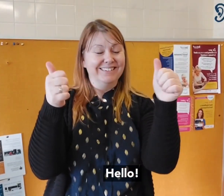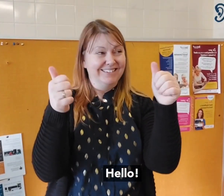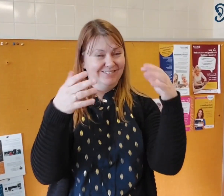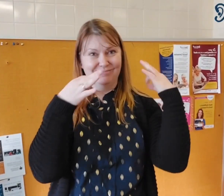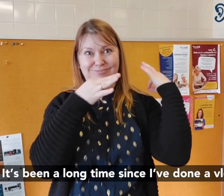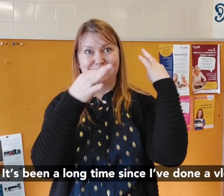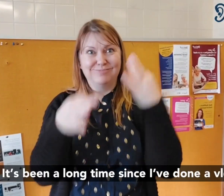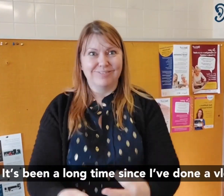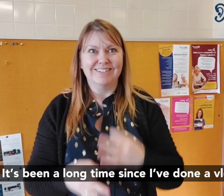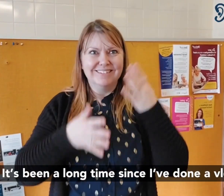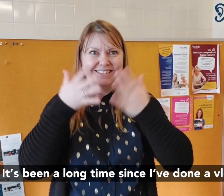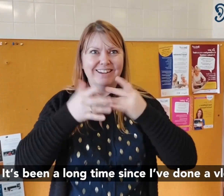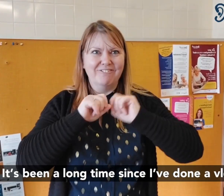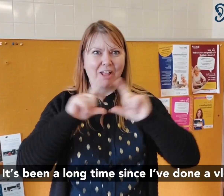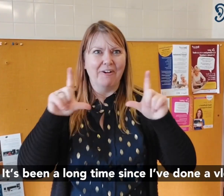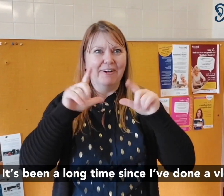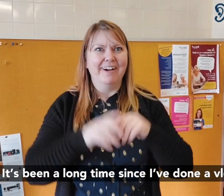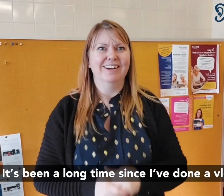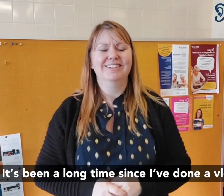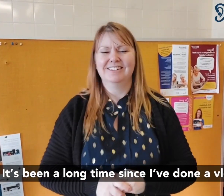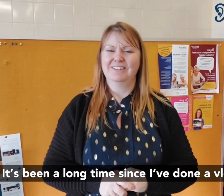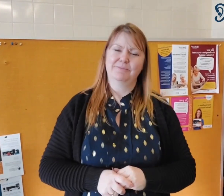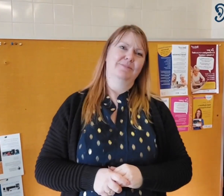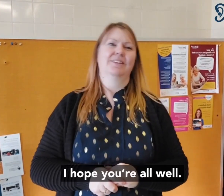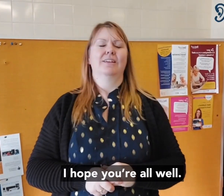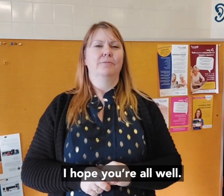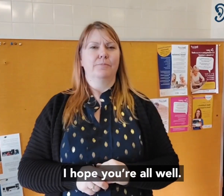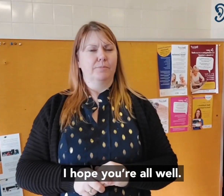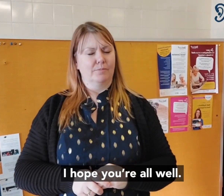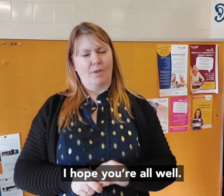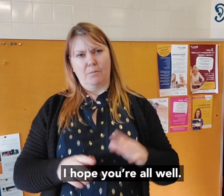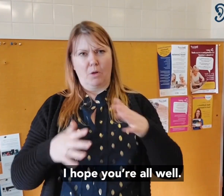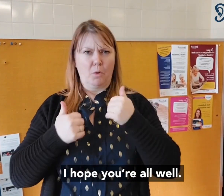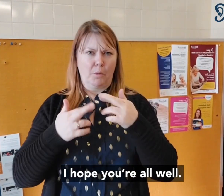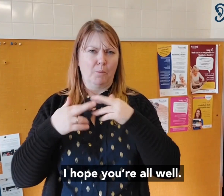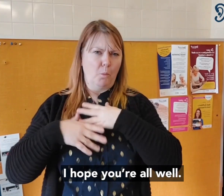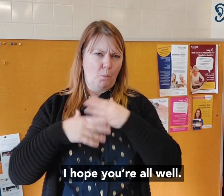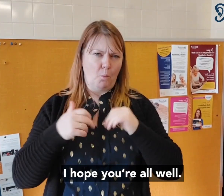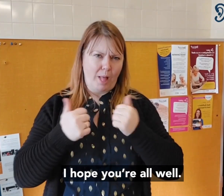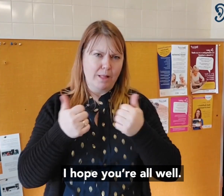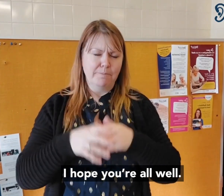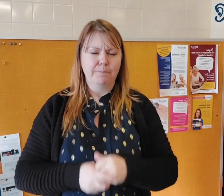Hello! It's been a long time since I've done a vlog. I hope you're all well.